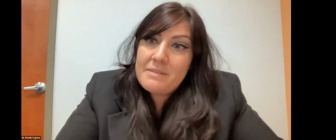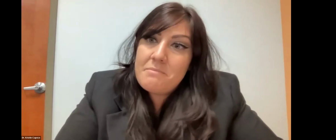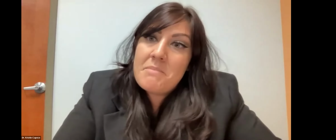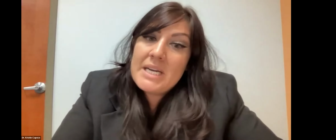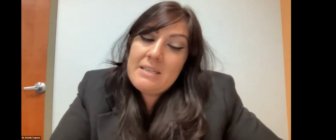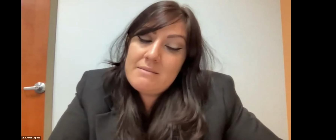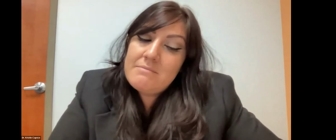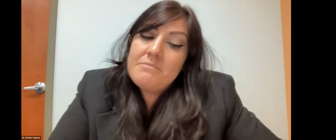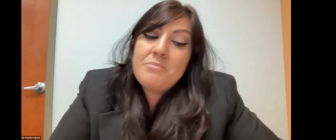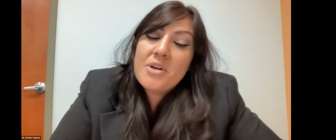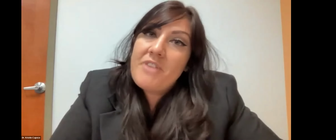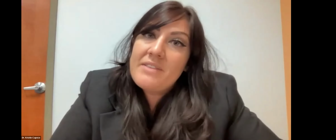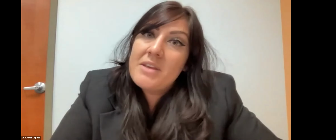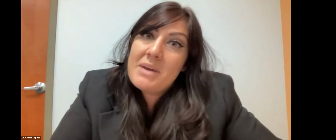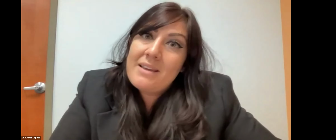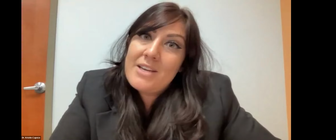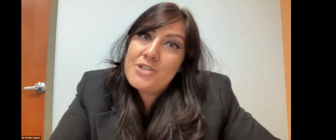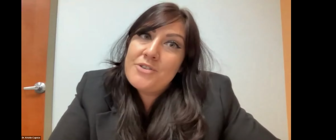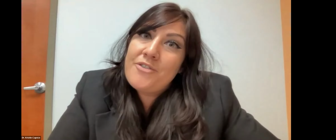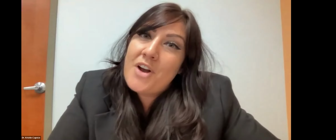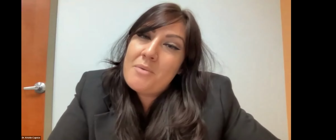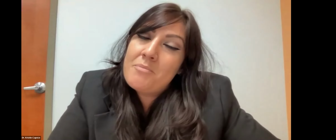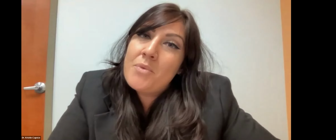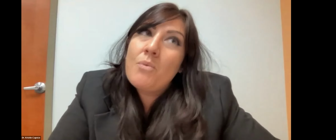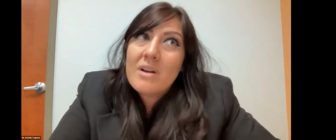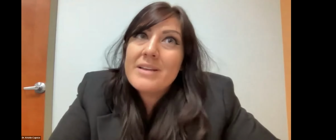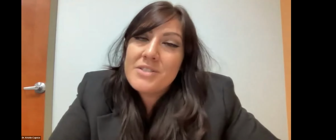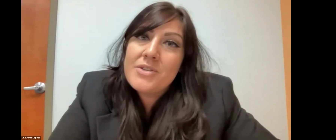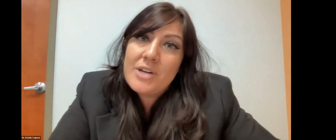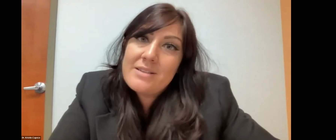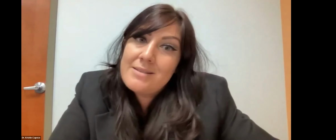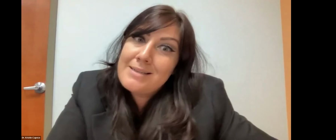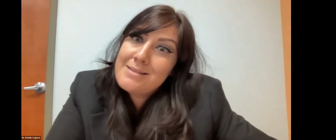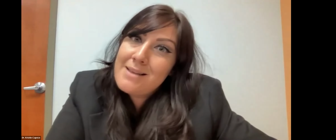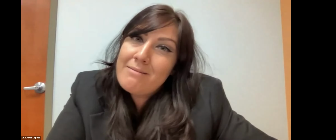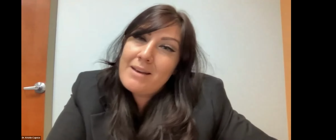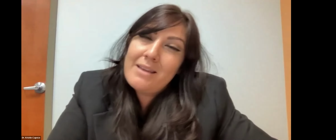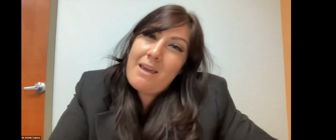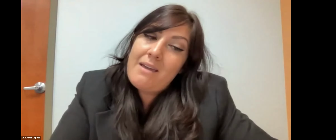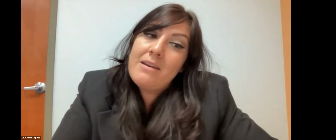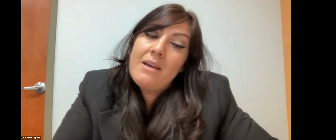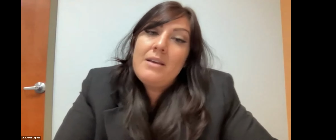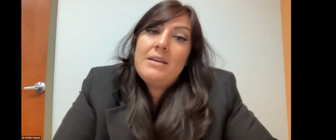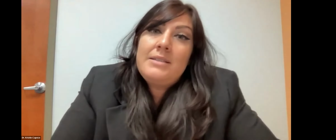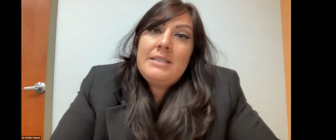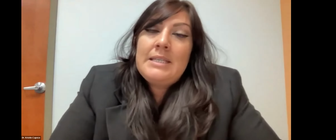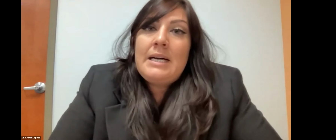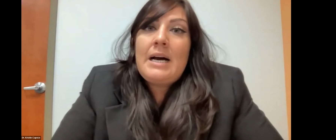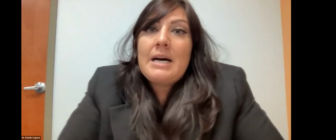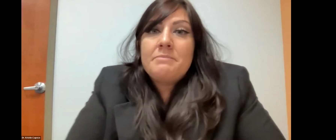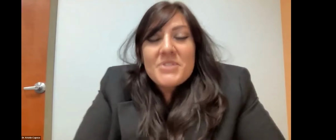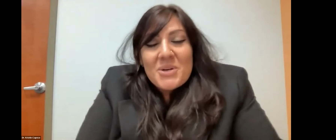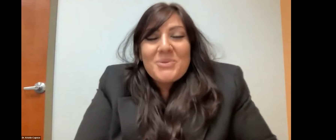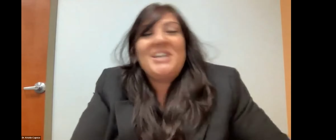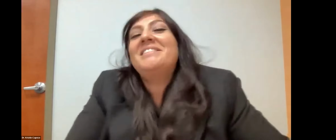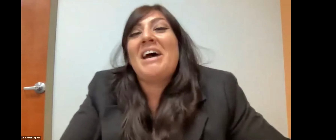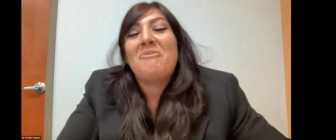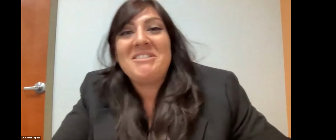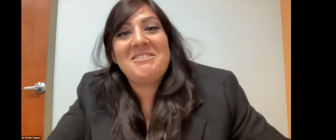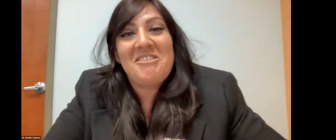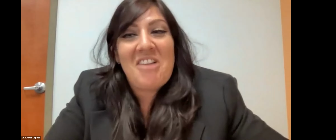non-adherence that might prevent the medication from working to the greatest extent that it can.